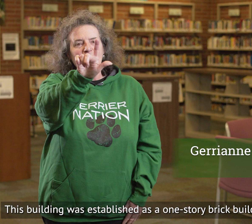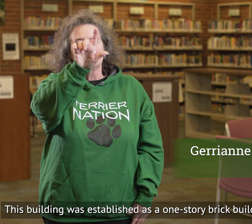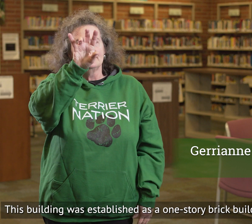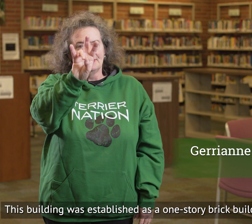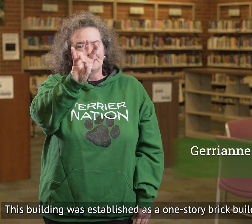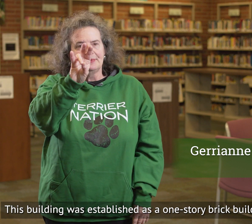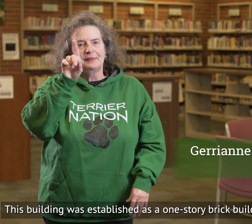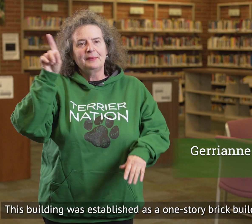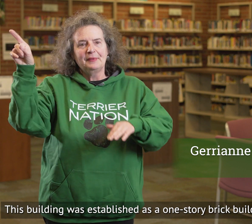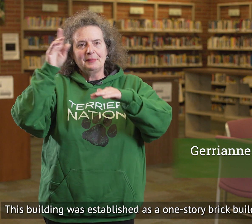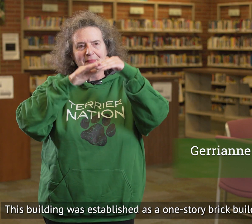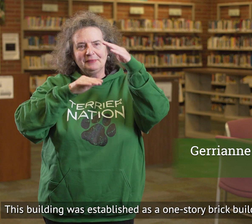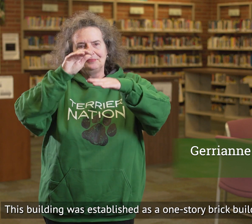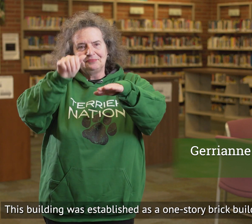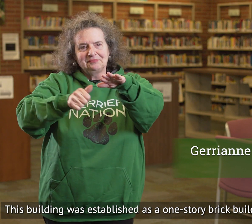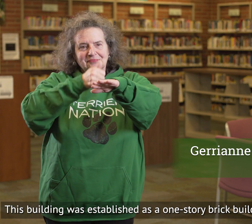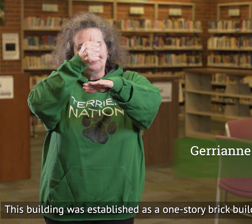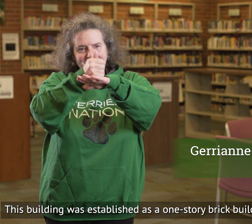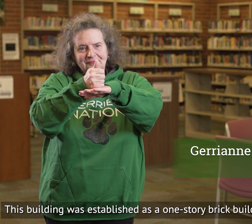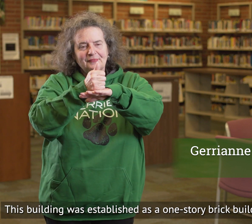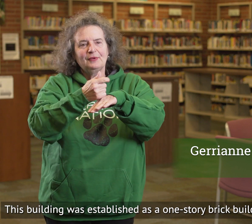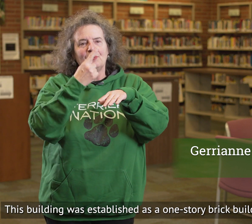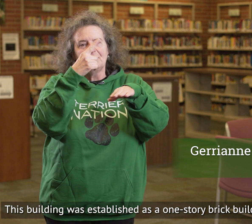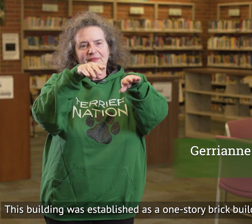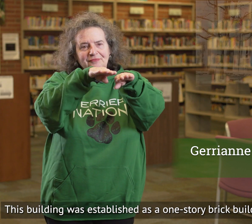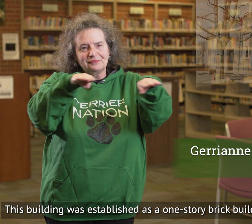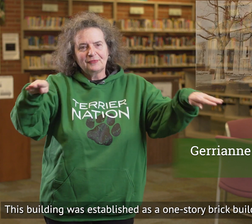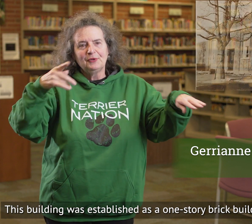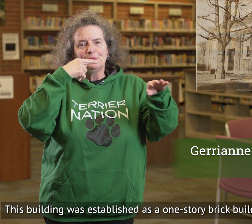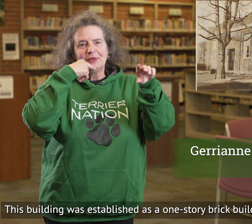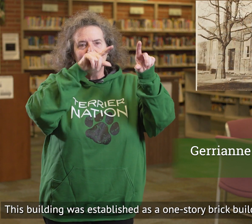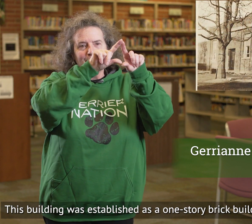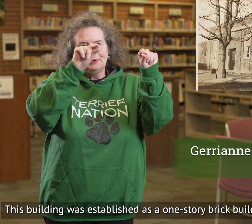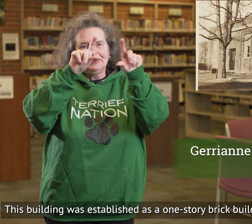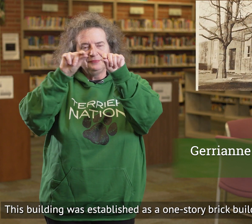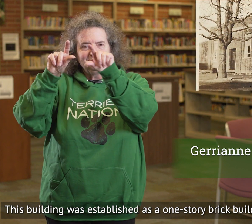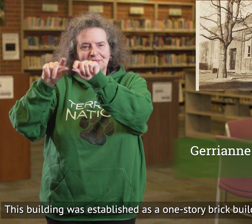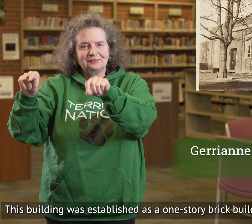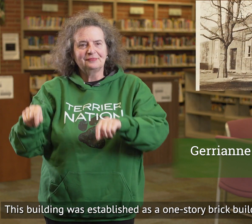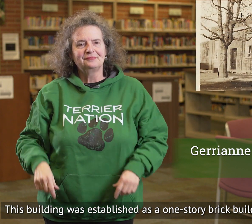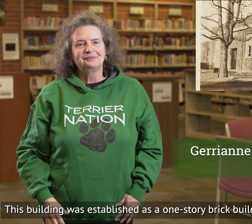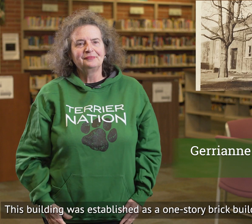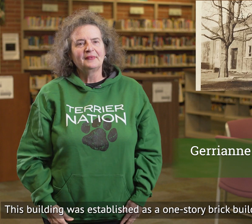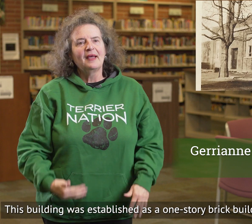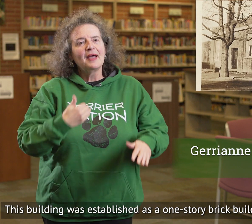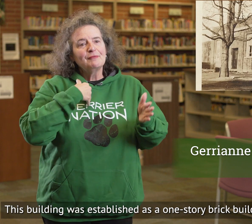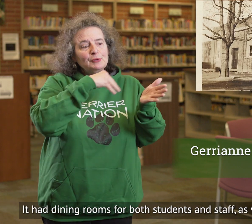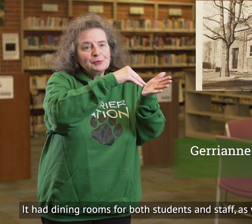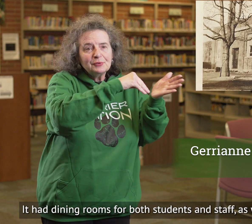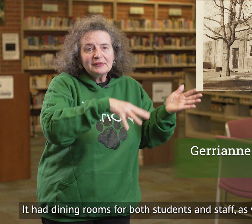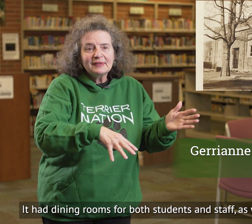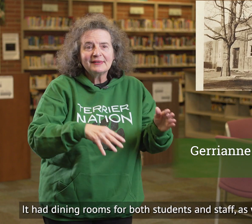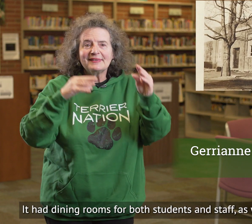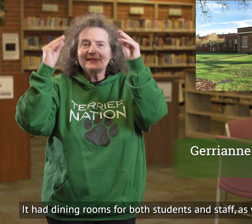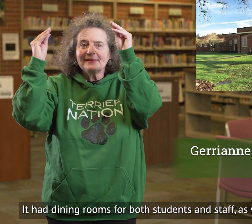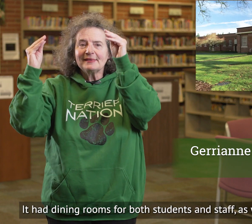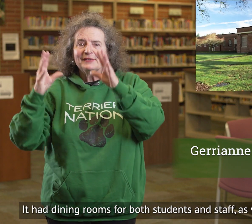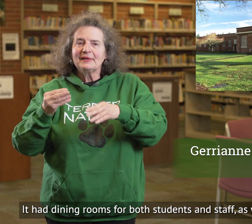This building was established as a one-story brick building in 1927. It had dining rooms for